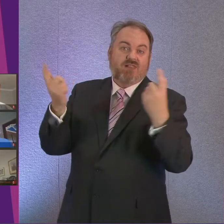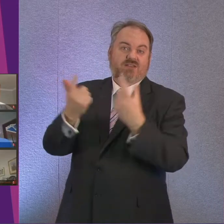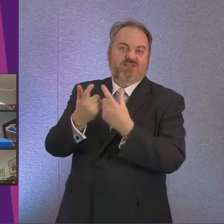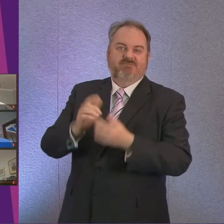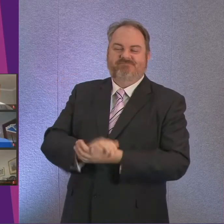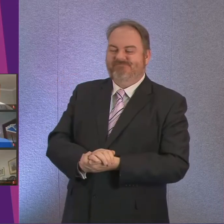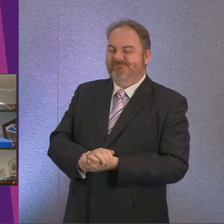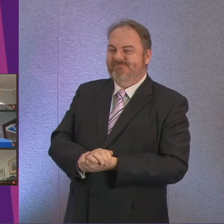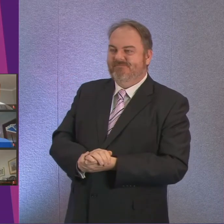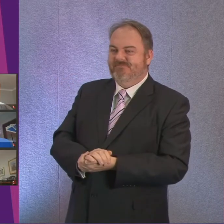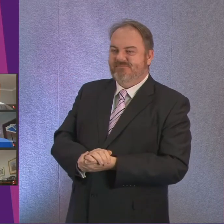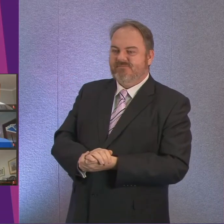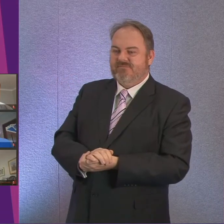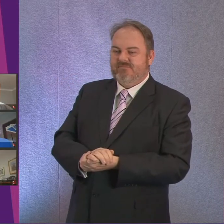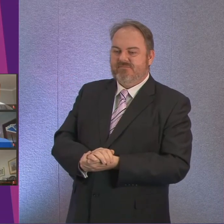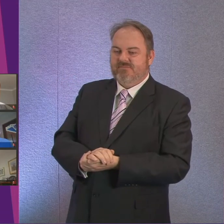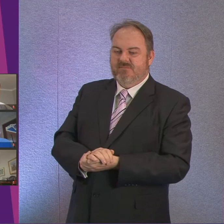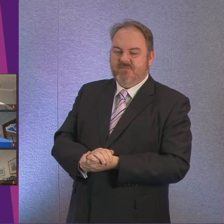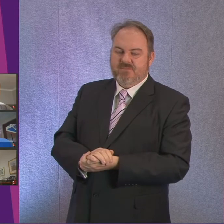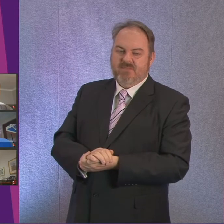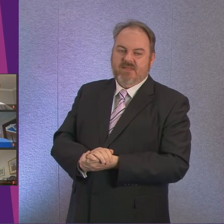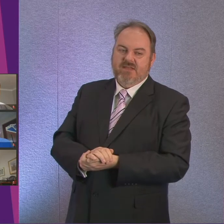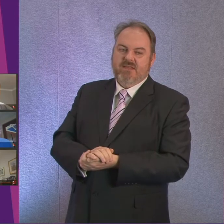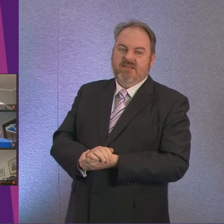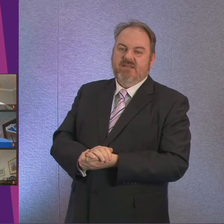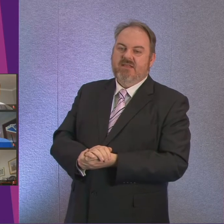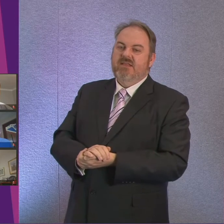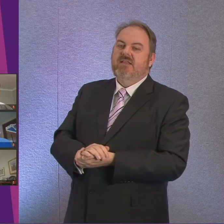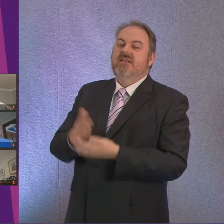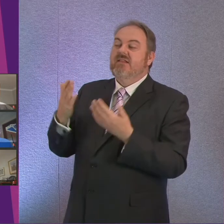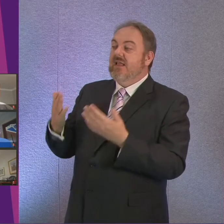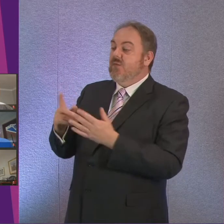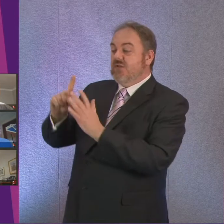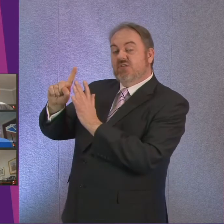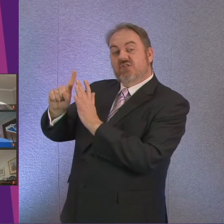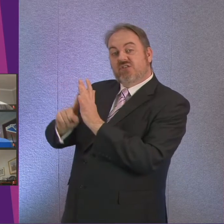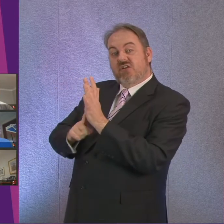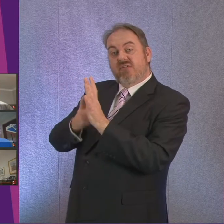Thank you. Jeremy Balfour, to be followed by Neil Bibby. Jeremy Balfour.